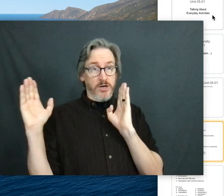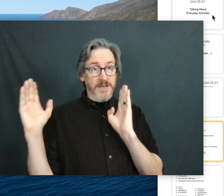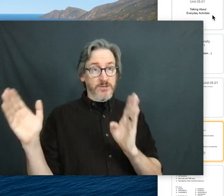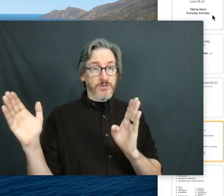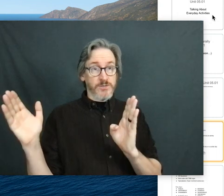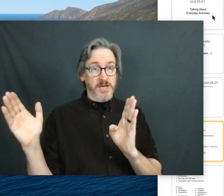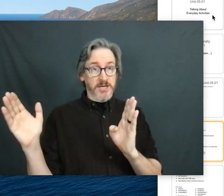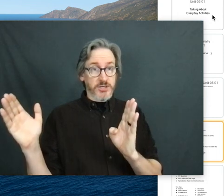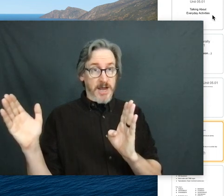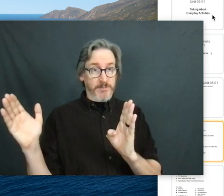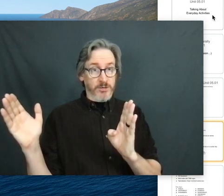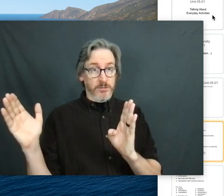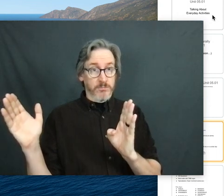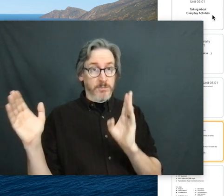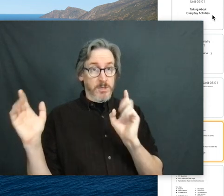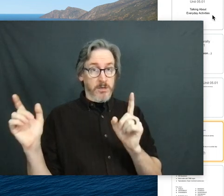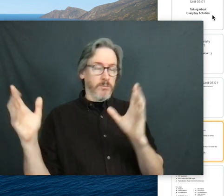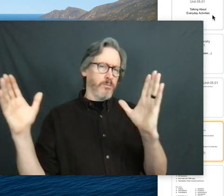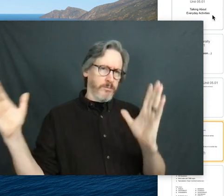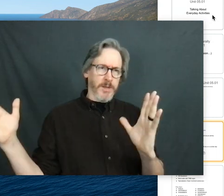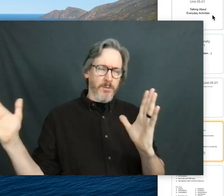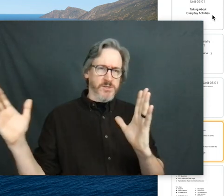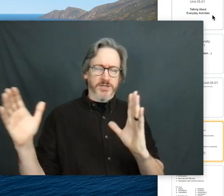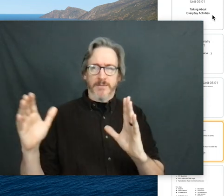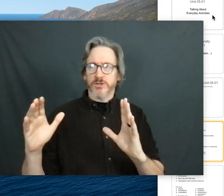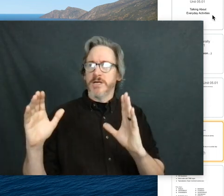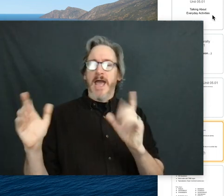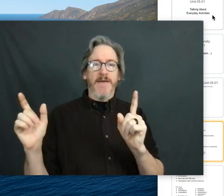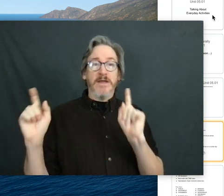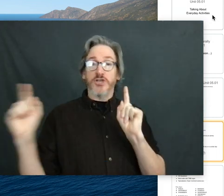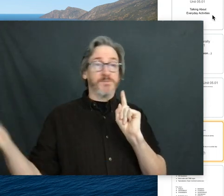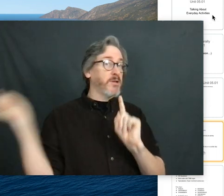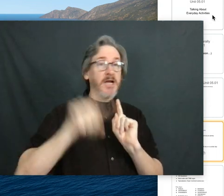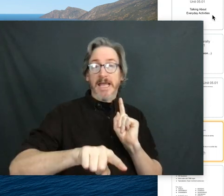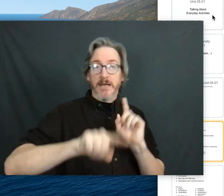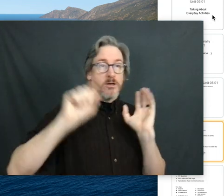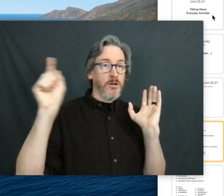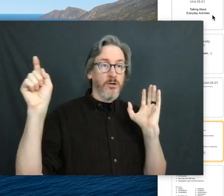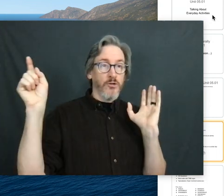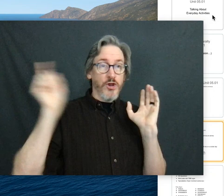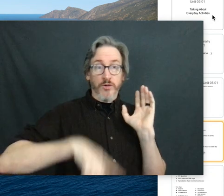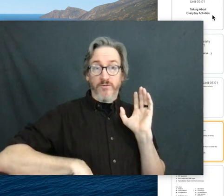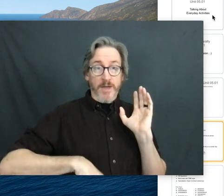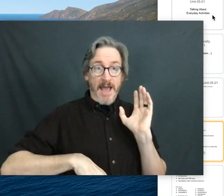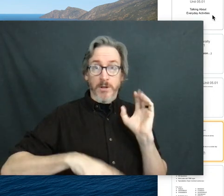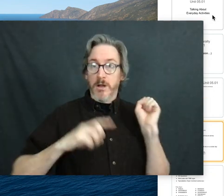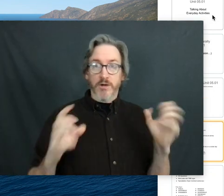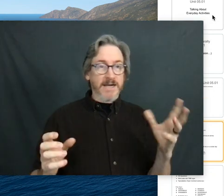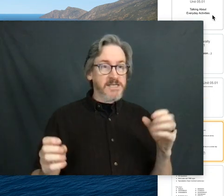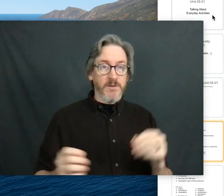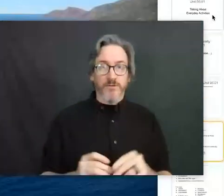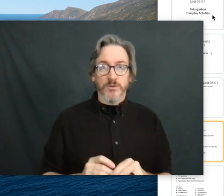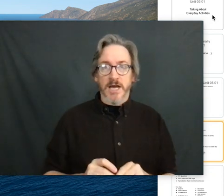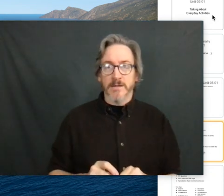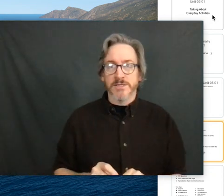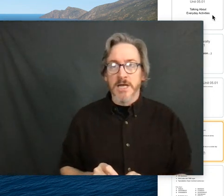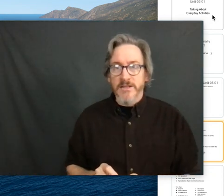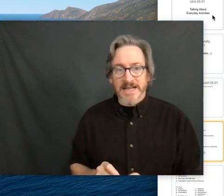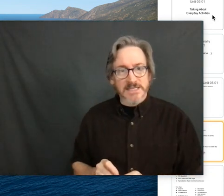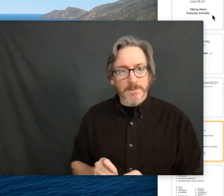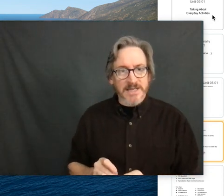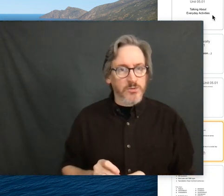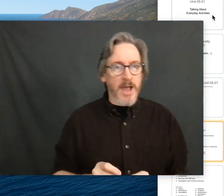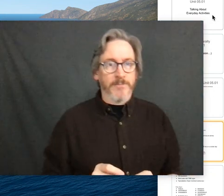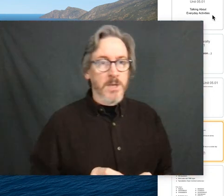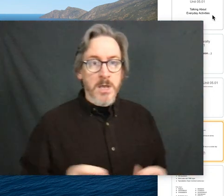are going to be introduced in each chapter, or in most of the chapters, and then just plug in the new vocab. Practice them a few times.